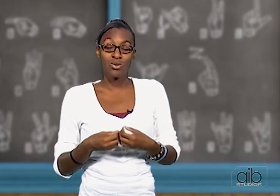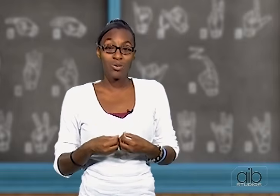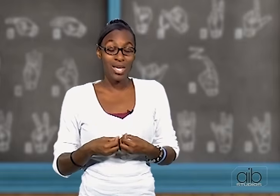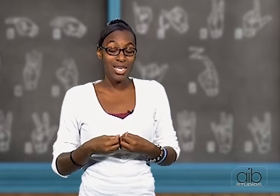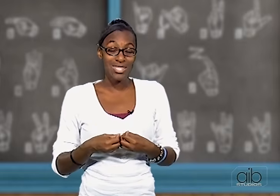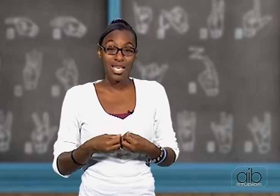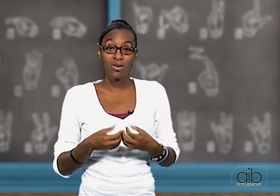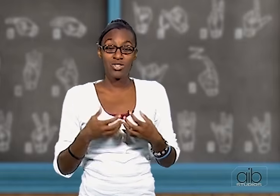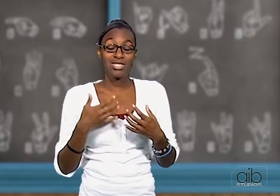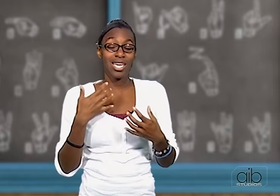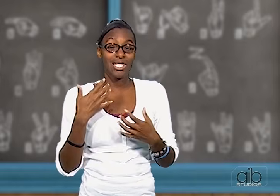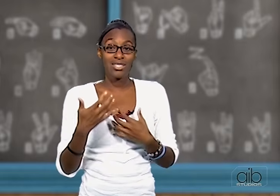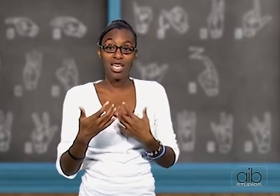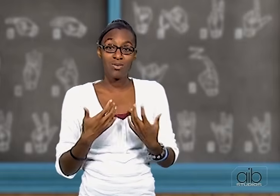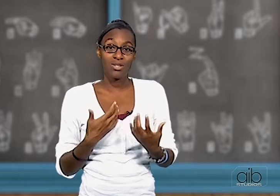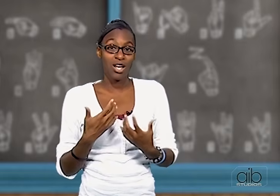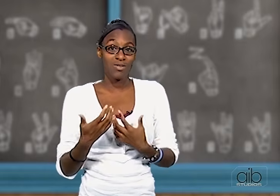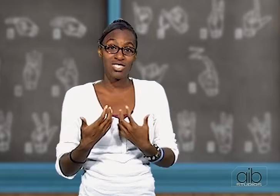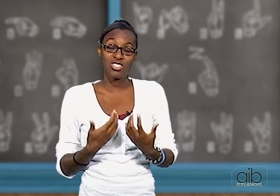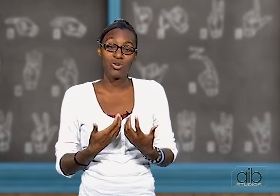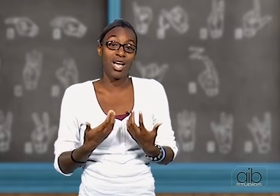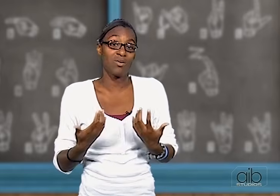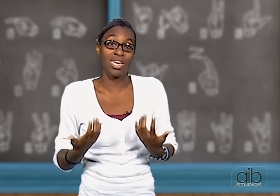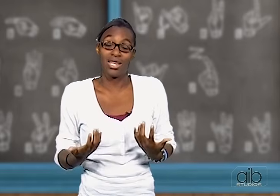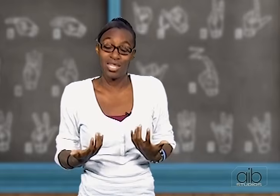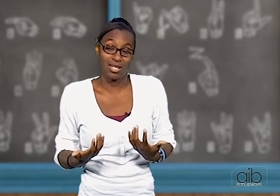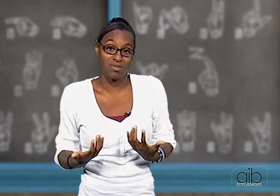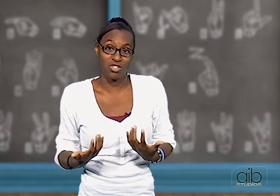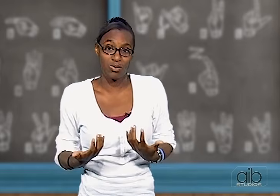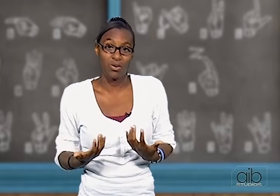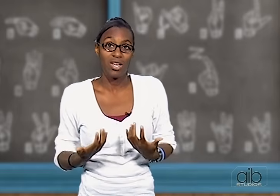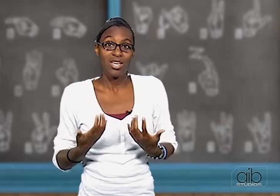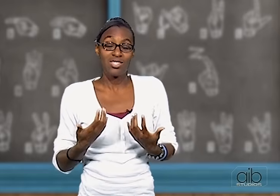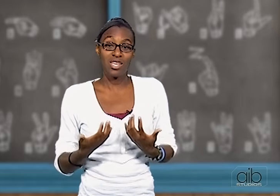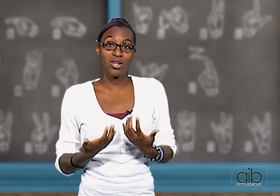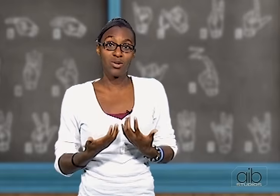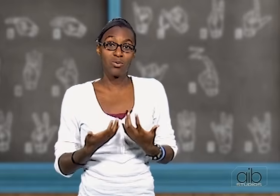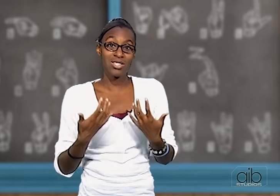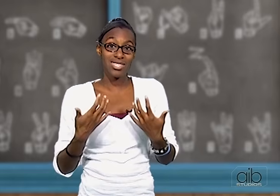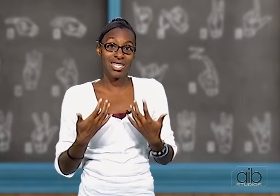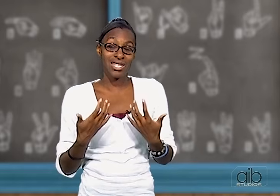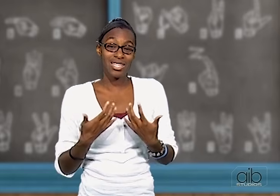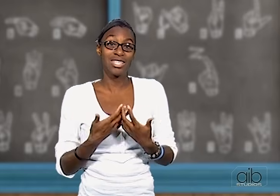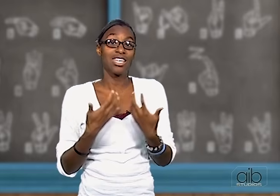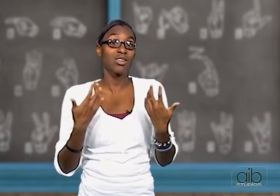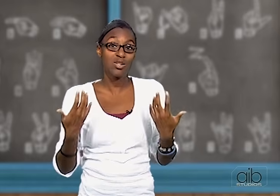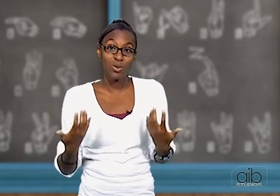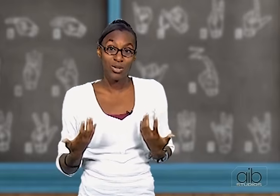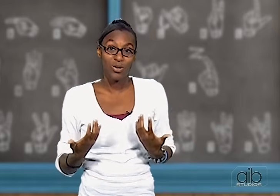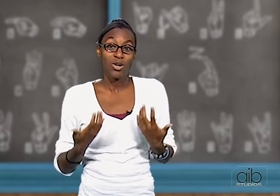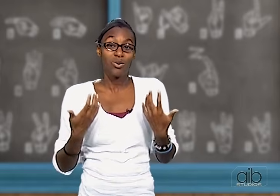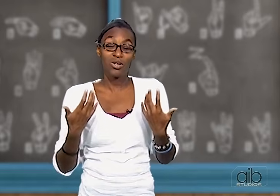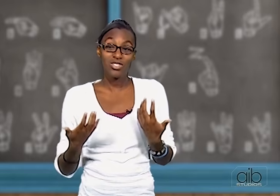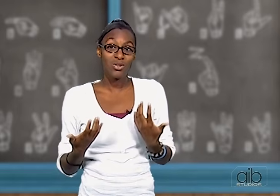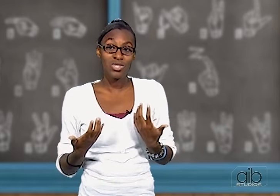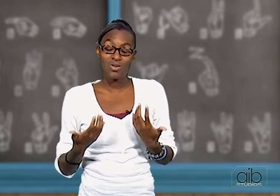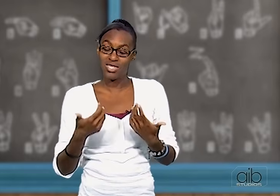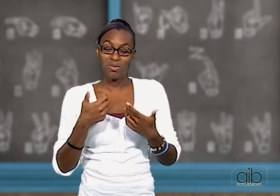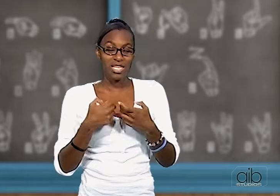to ASL and just any type of conversation you have with any individual. So once again, in the hearing world, we're so used to being